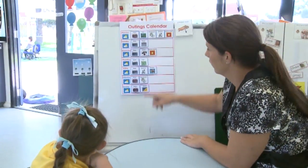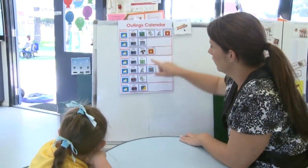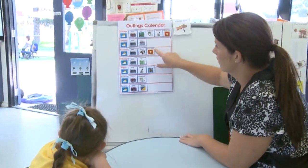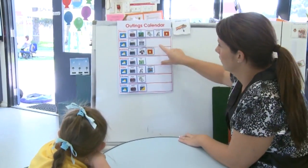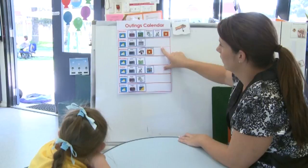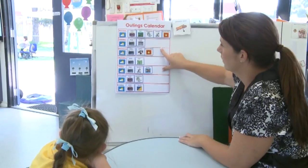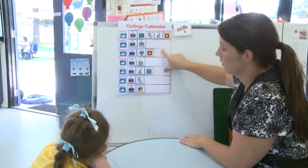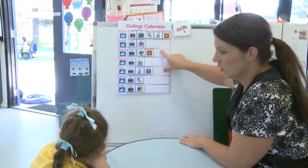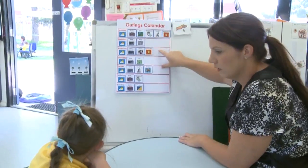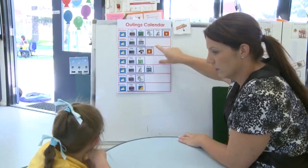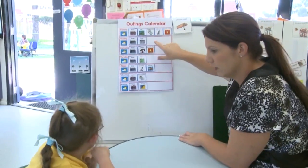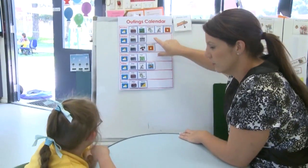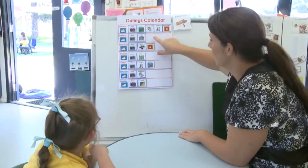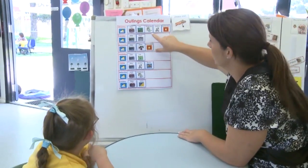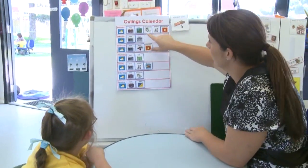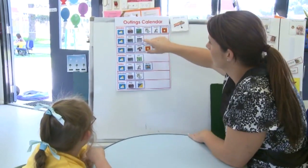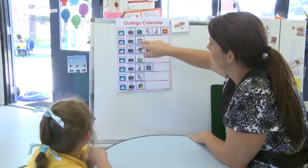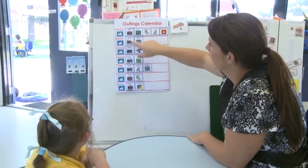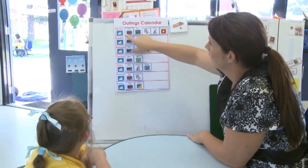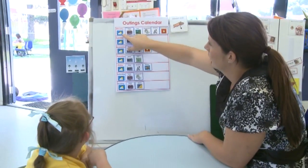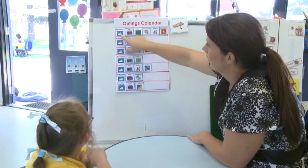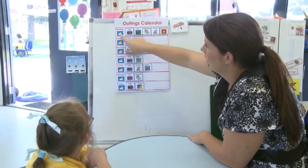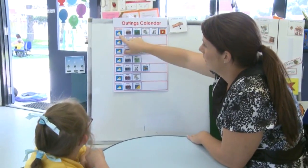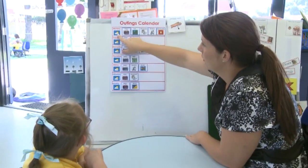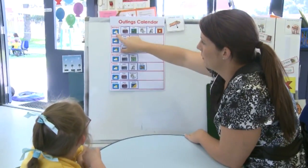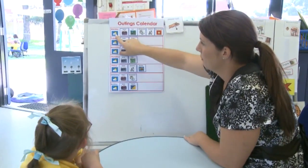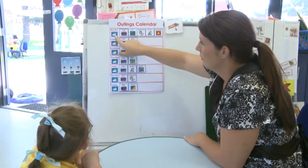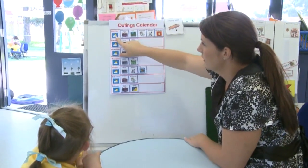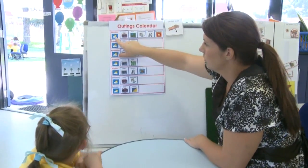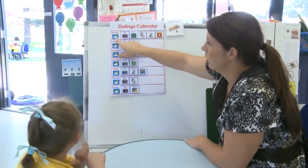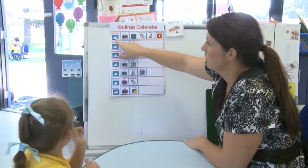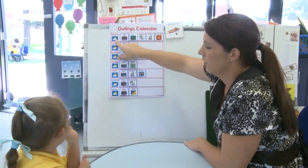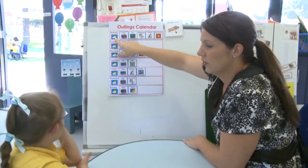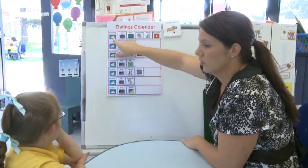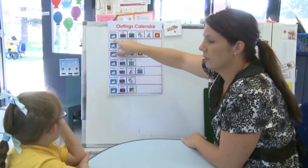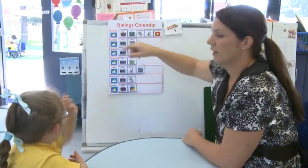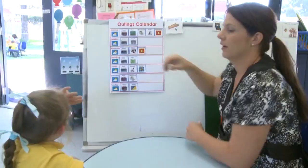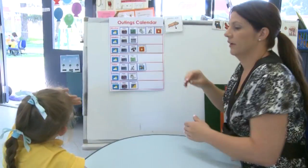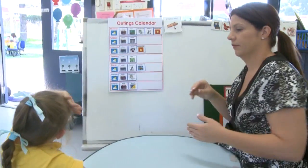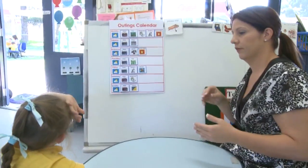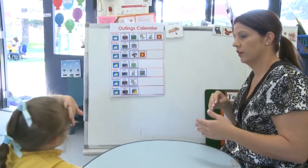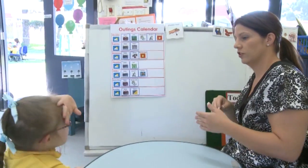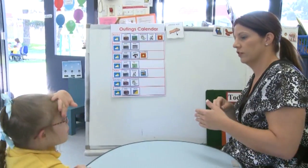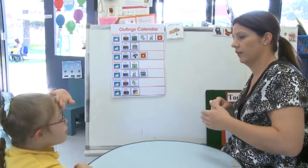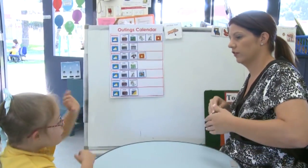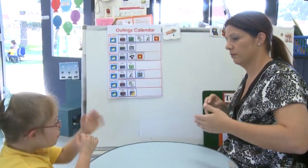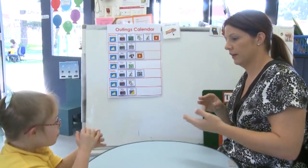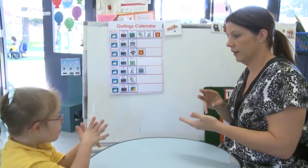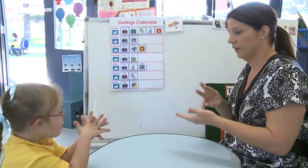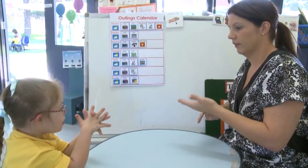A calendar is a visual system that helps teach the meaning of time, e.g. days of the week, as they build a concrete link to the